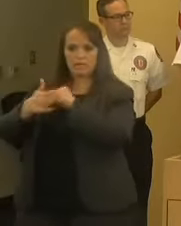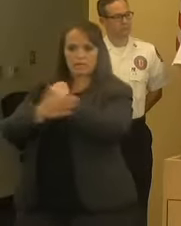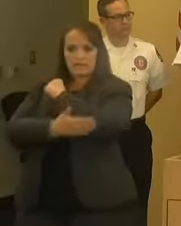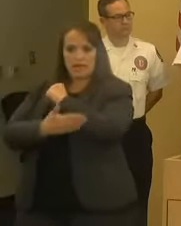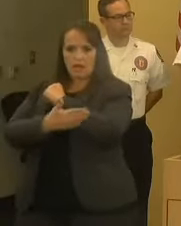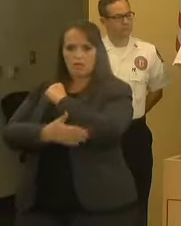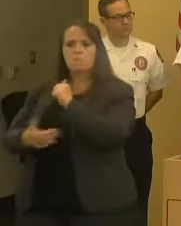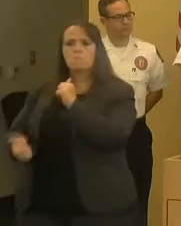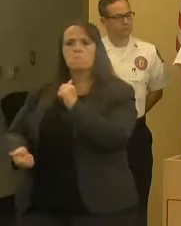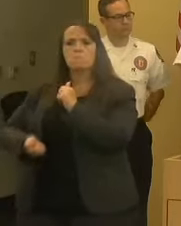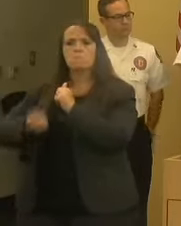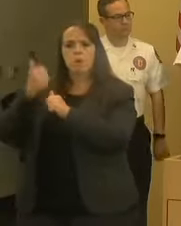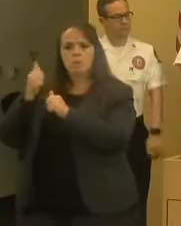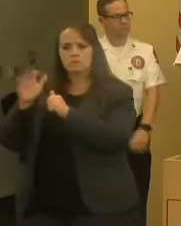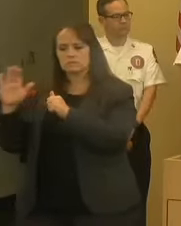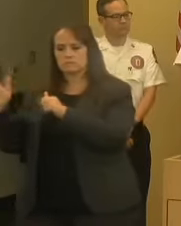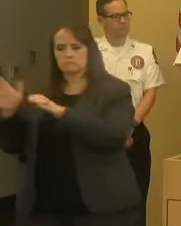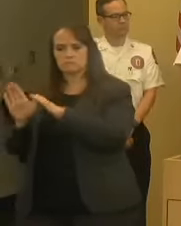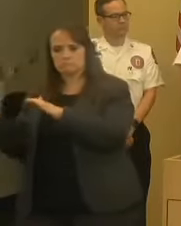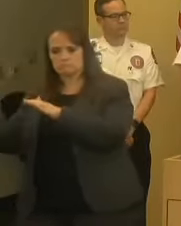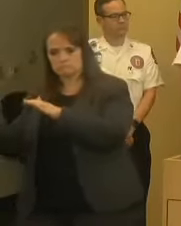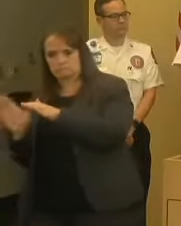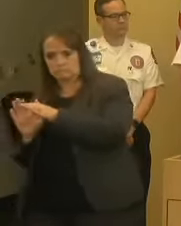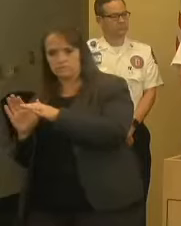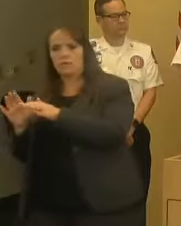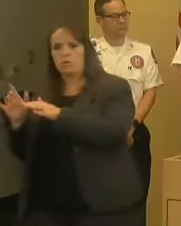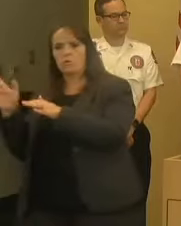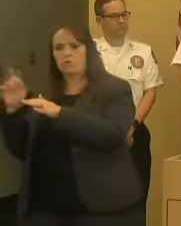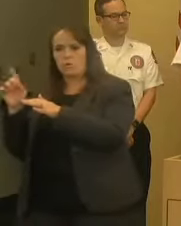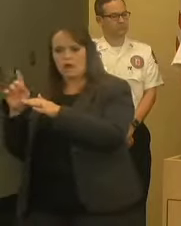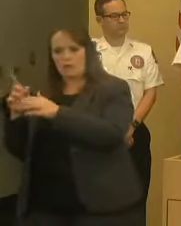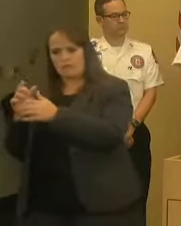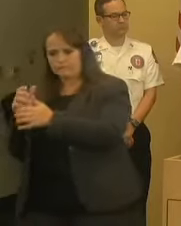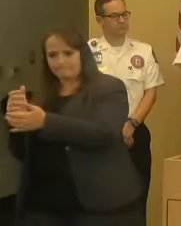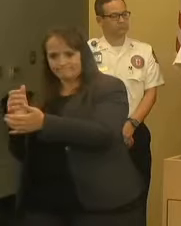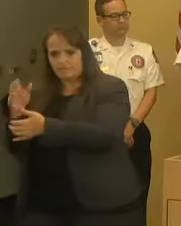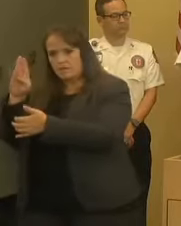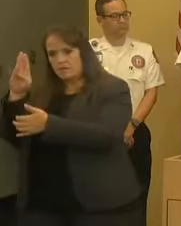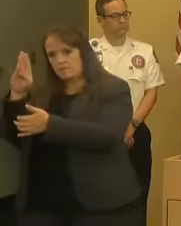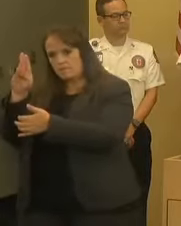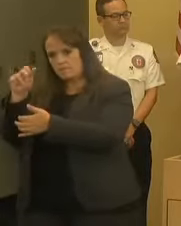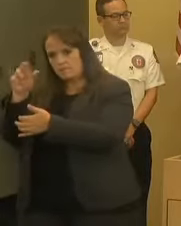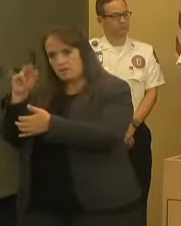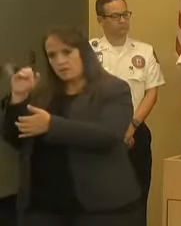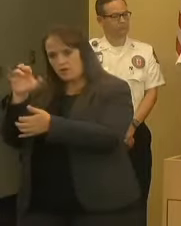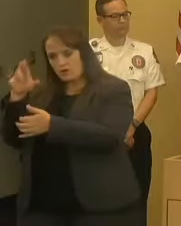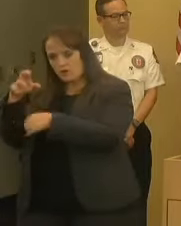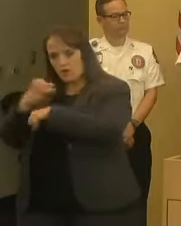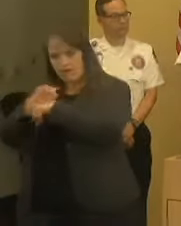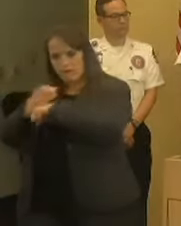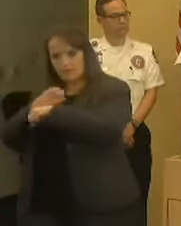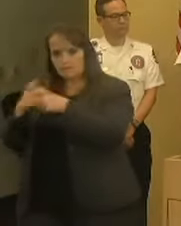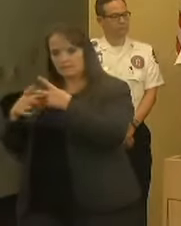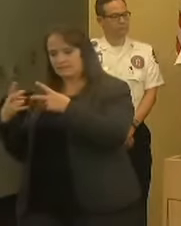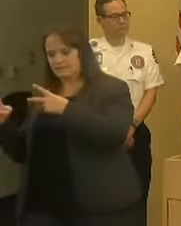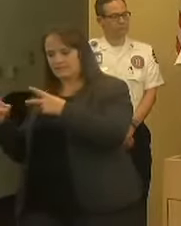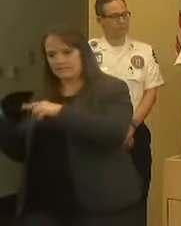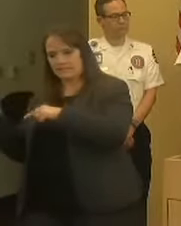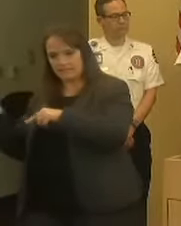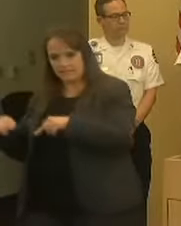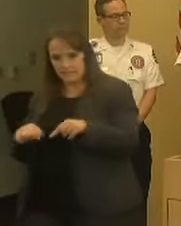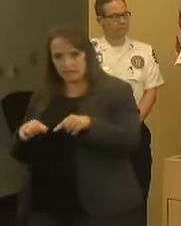attention to the outlying areas of the county, to include the barrier islands down through 17 up into Ravenel, Parkers